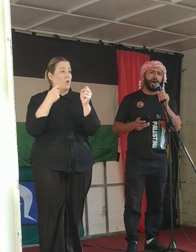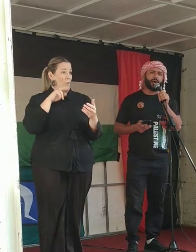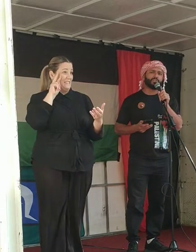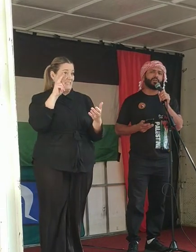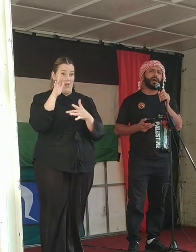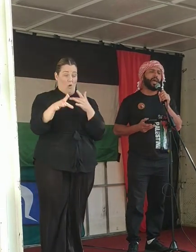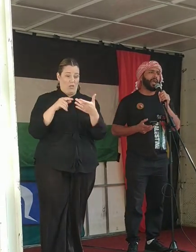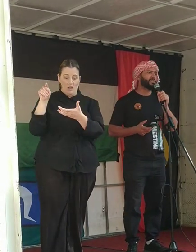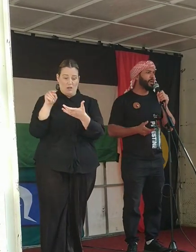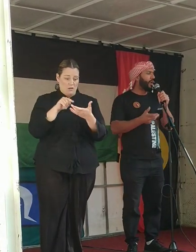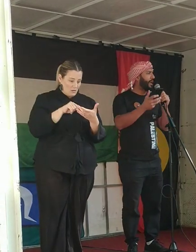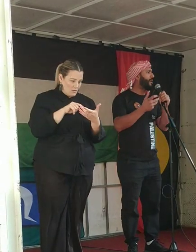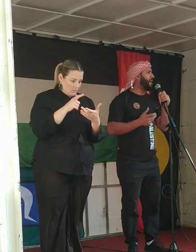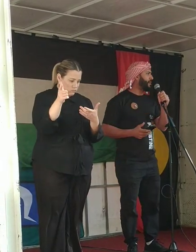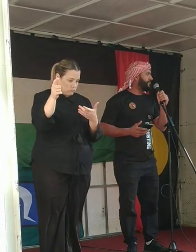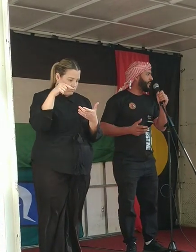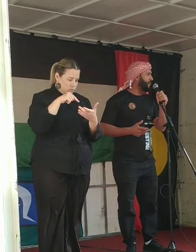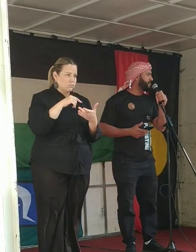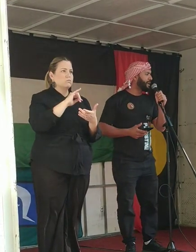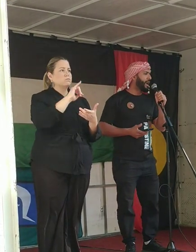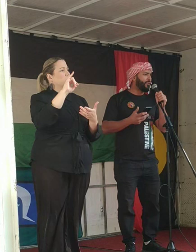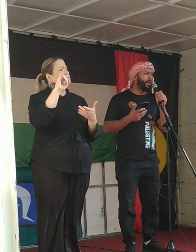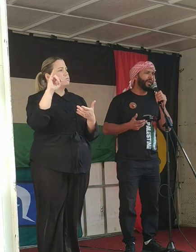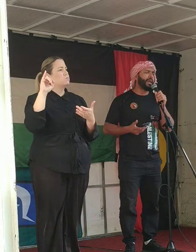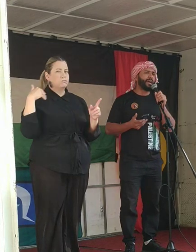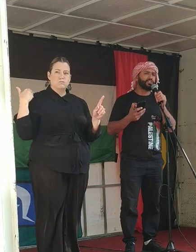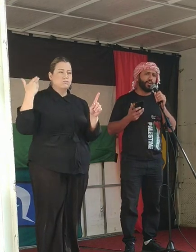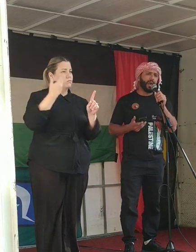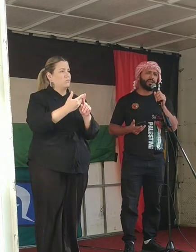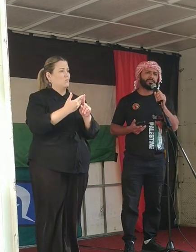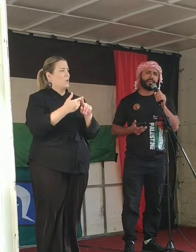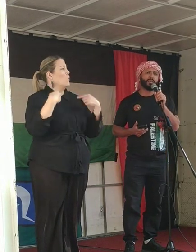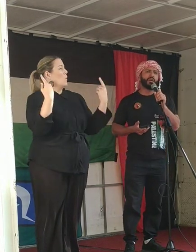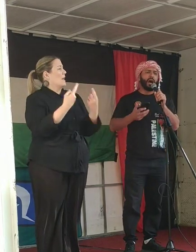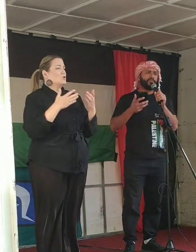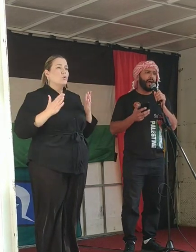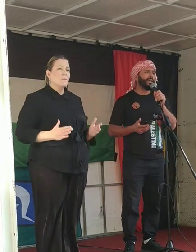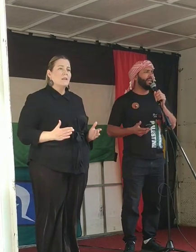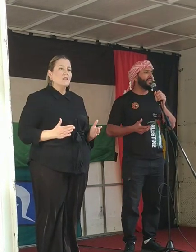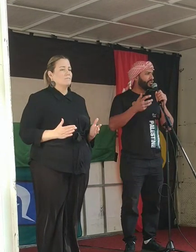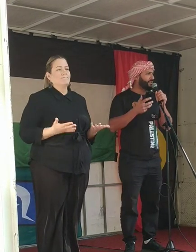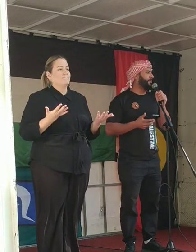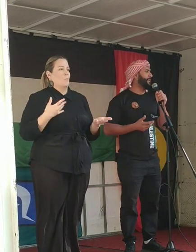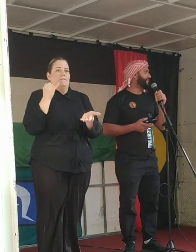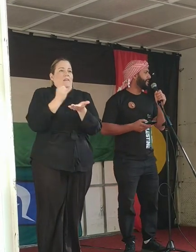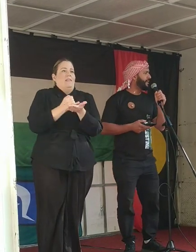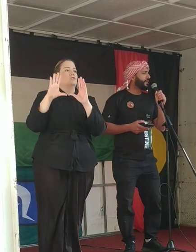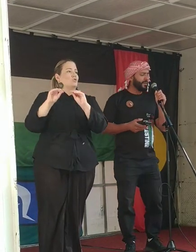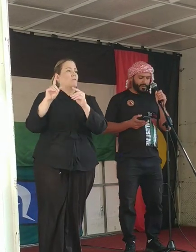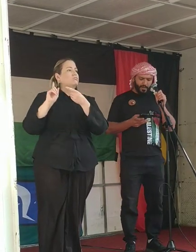to the palms of our hands on our mobile phones, and we as humanity are failing to stop